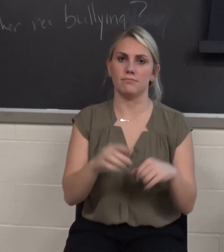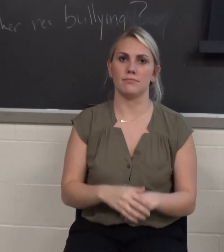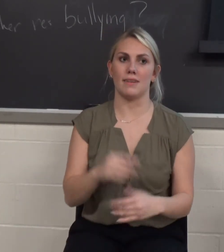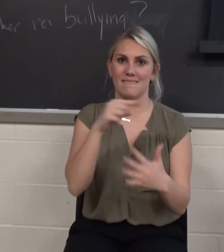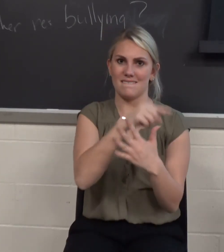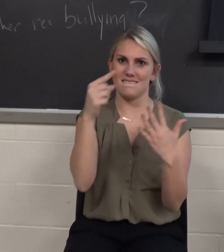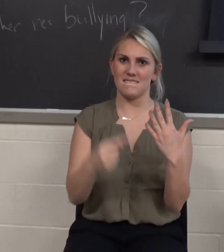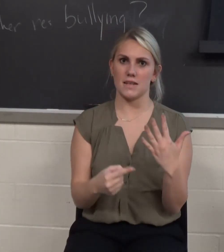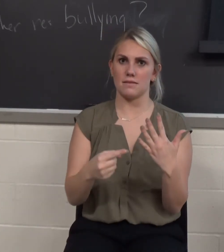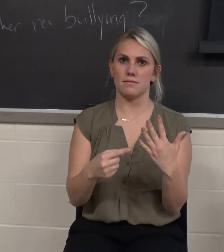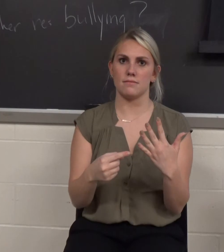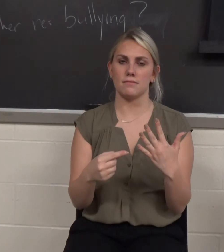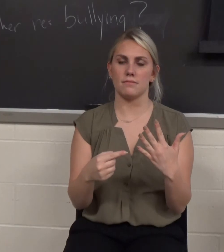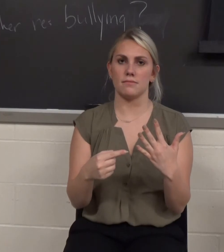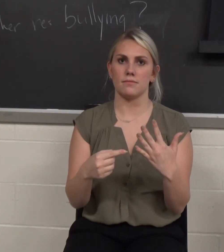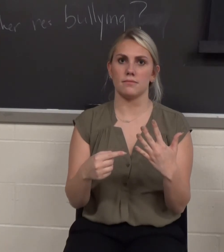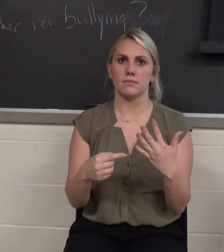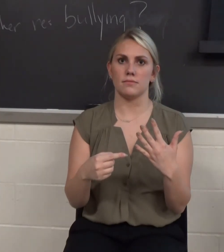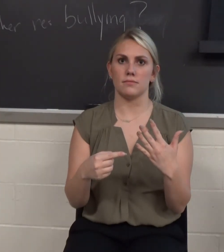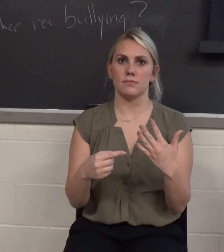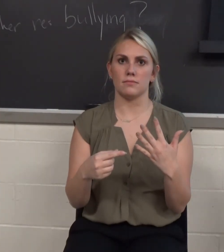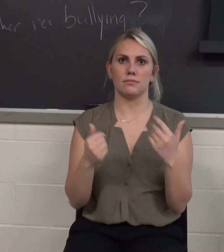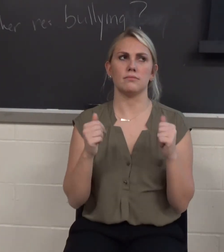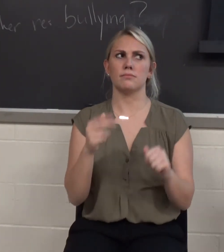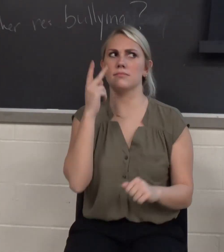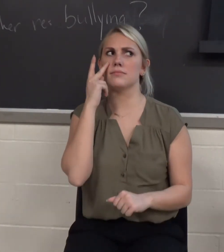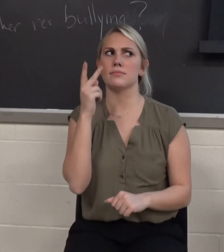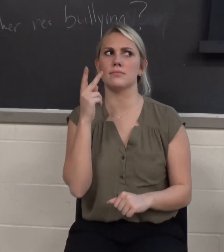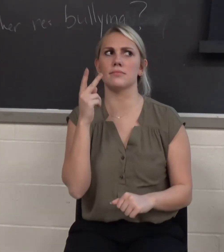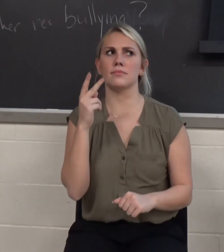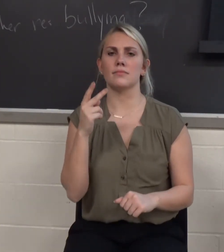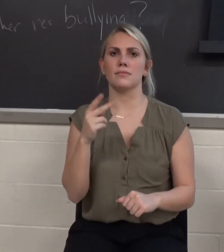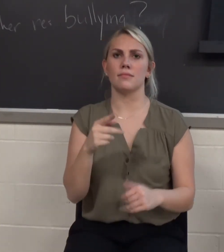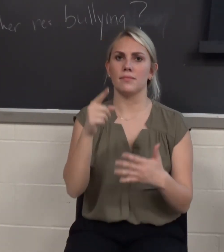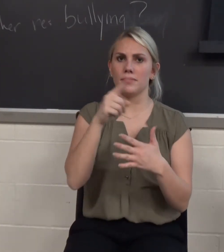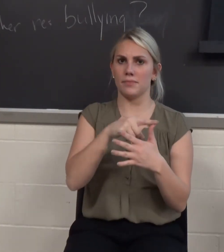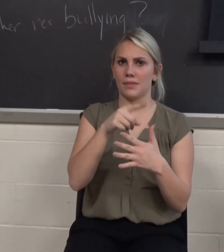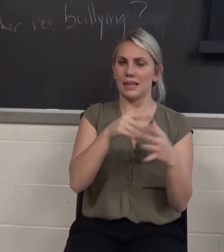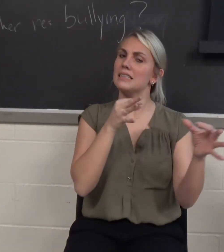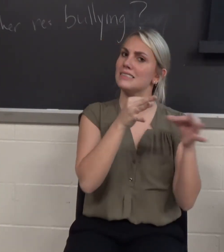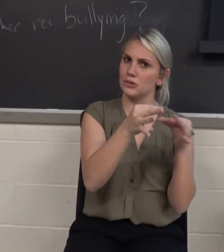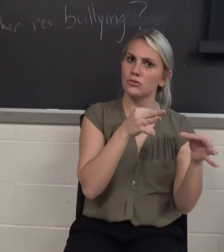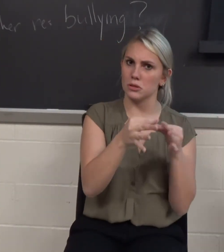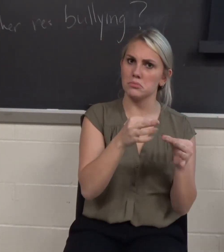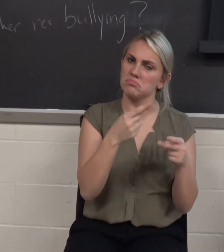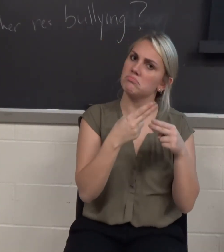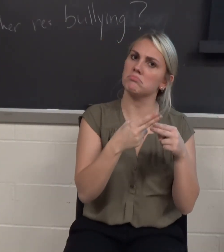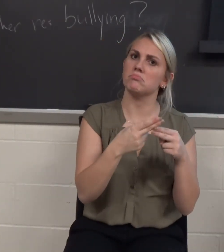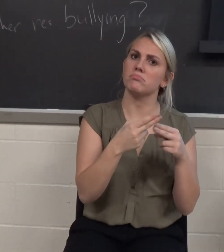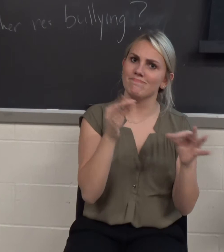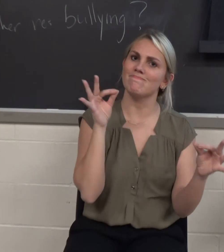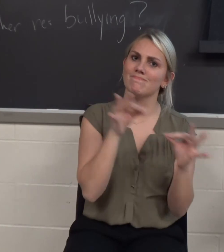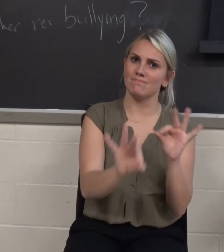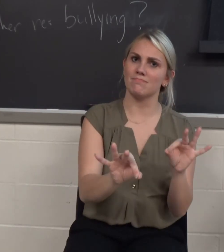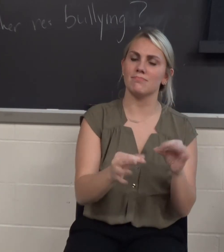Can I get through that? Let's see if we do this now. Description is very simple. It's a book that